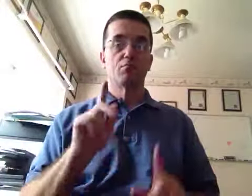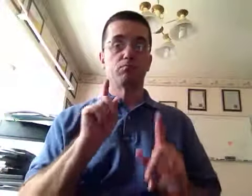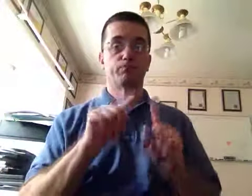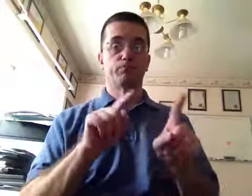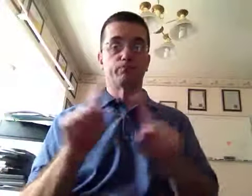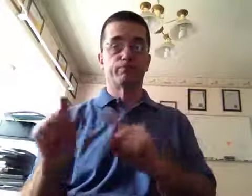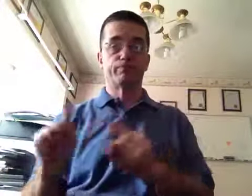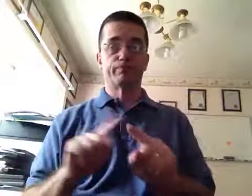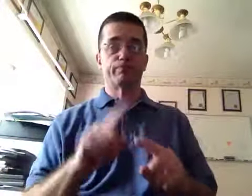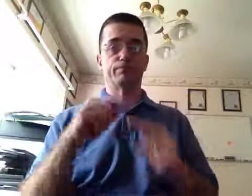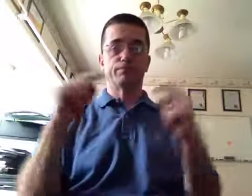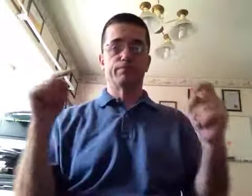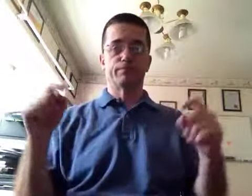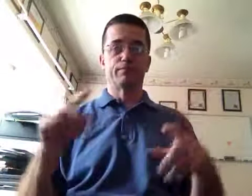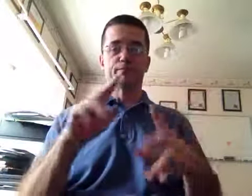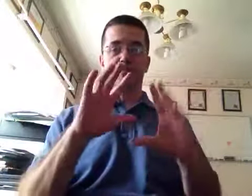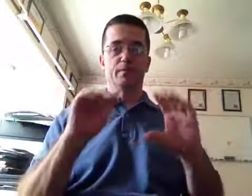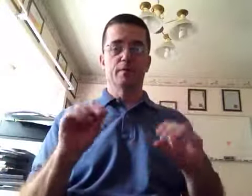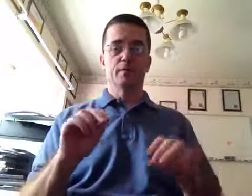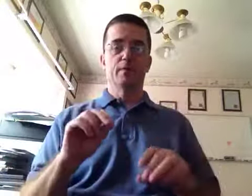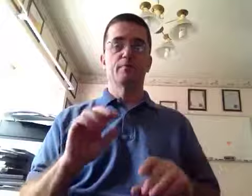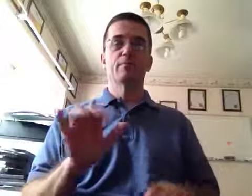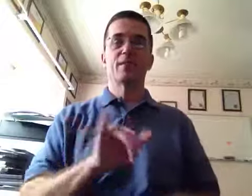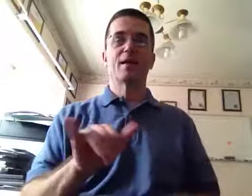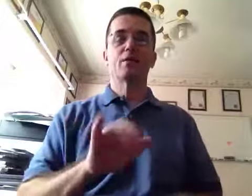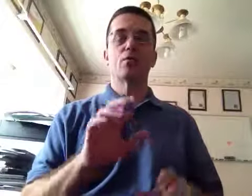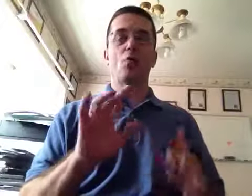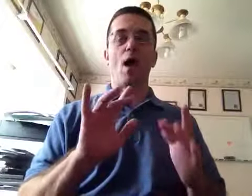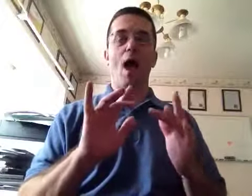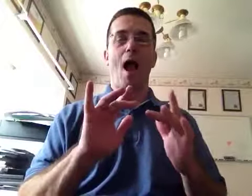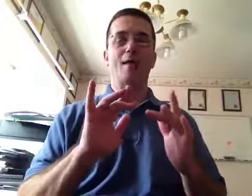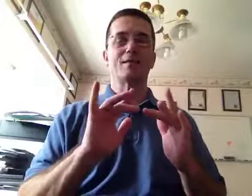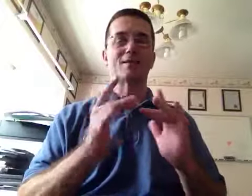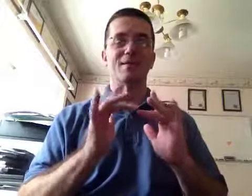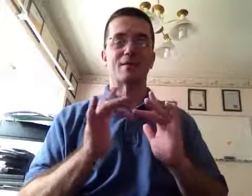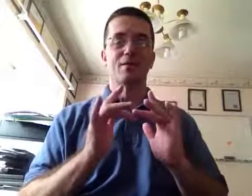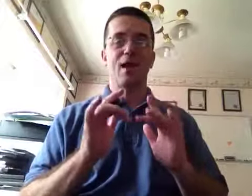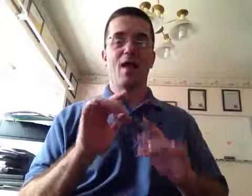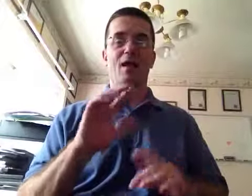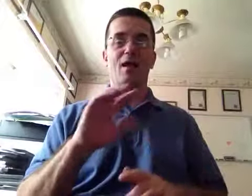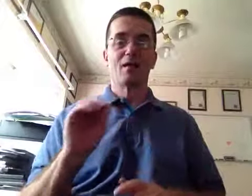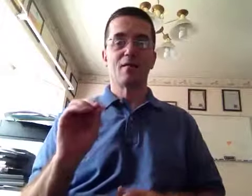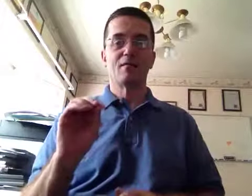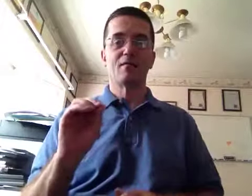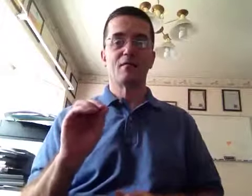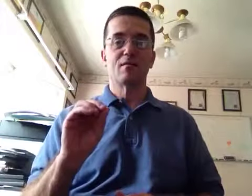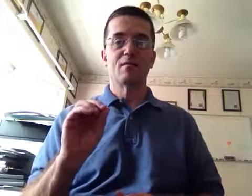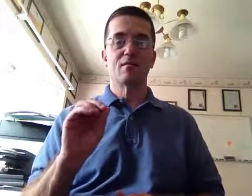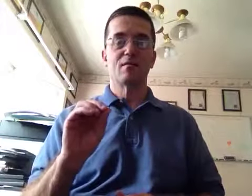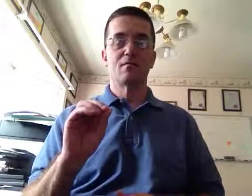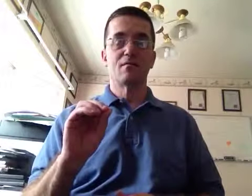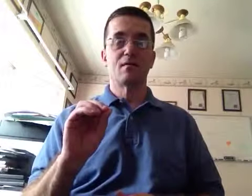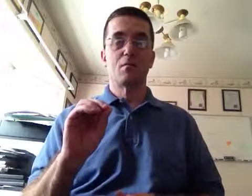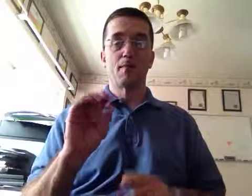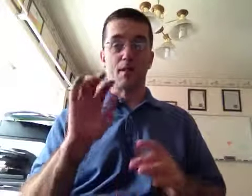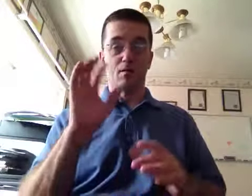Just continually sitting online and filling out applications. Let me tell you how many jobs that's going to get you. 0. Dave, for 3 years, I've done nothing but